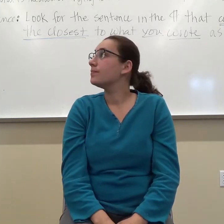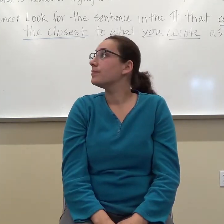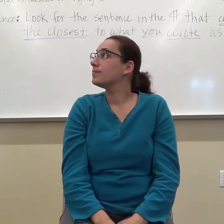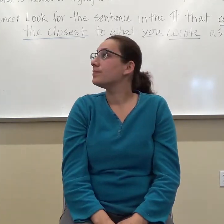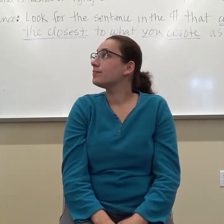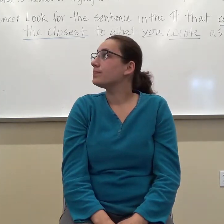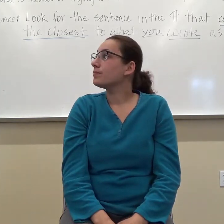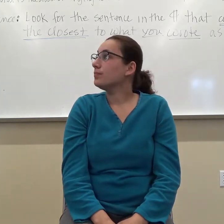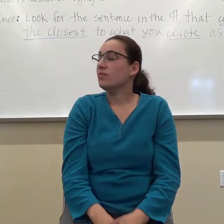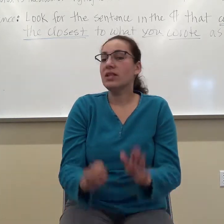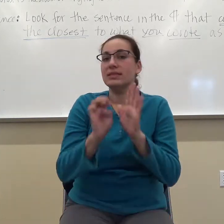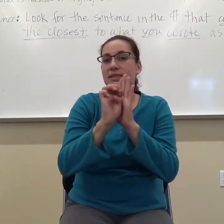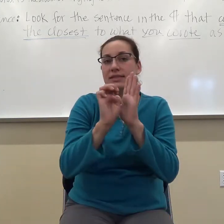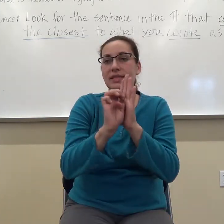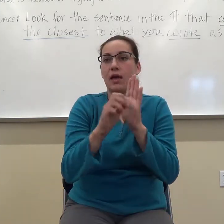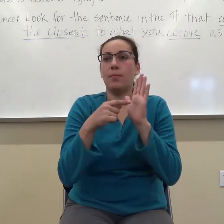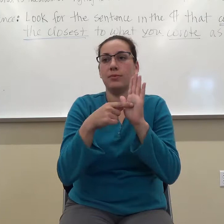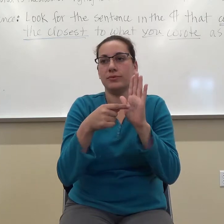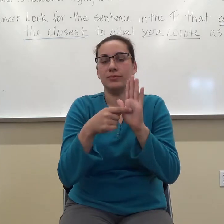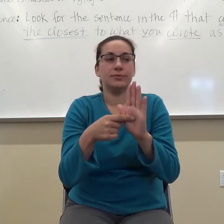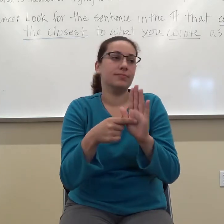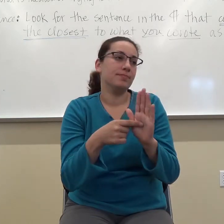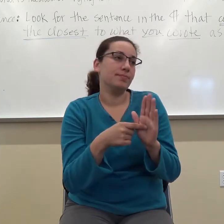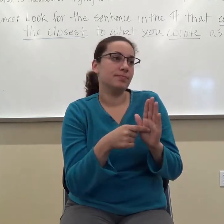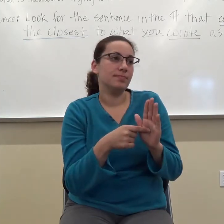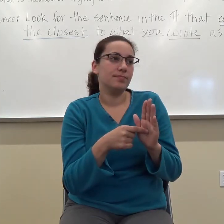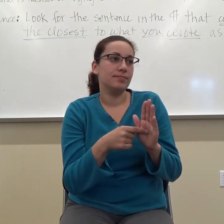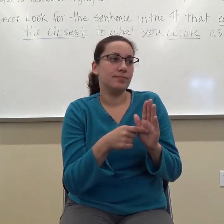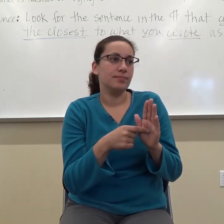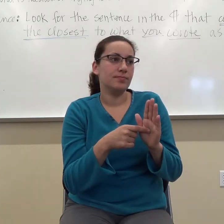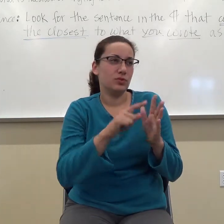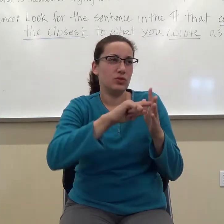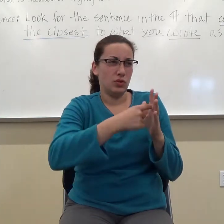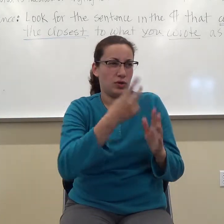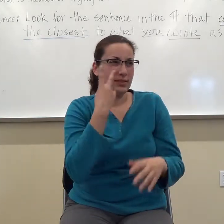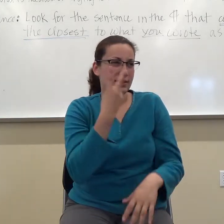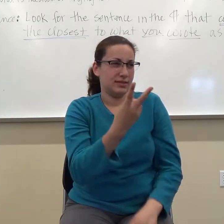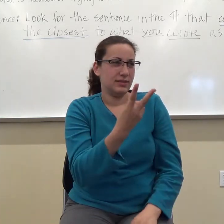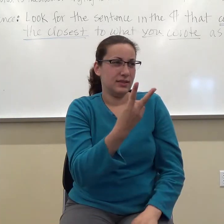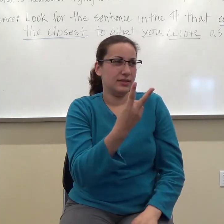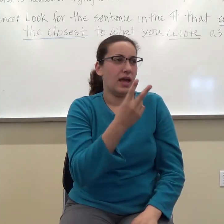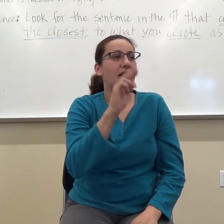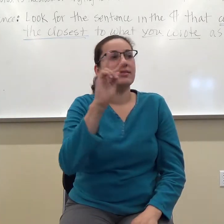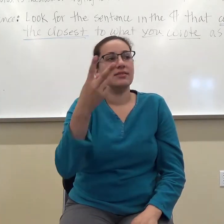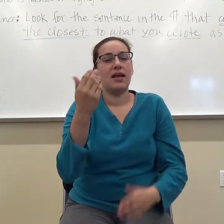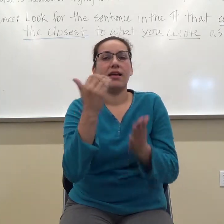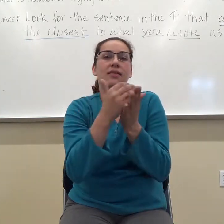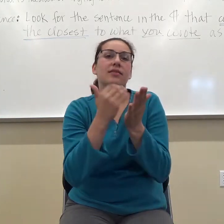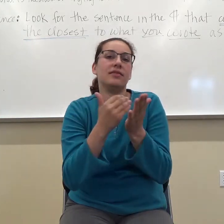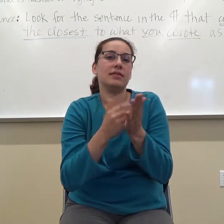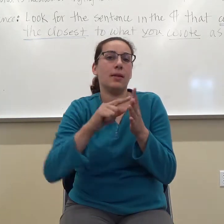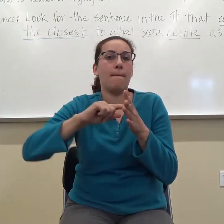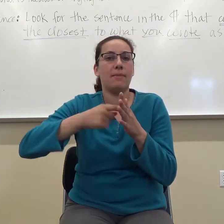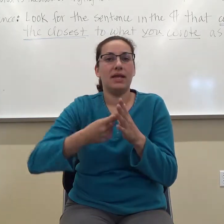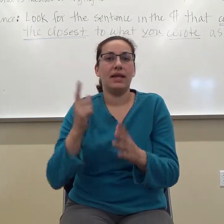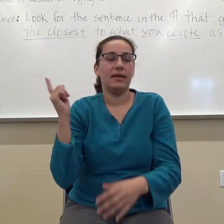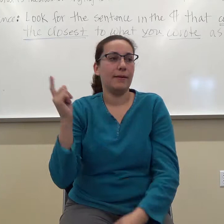And this is where, like I said, we're starting to see a secondary list here. Sports and